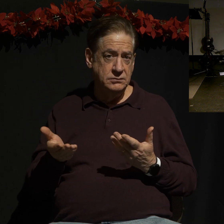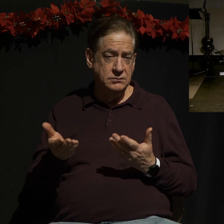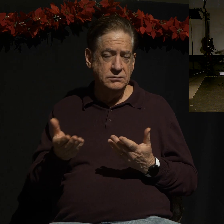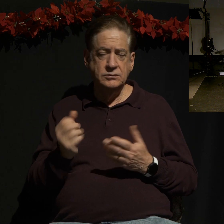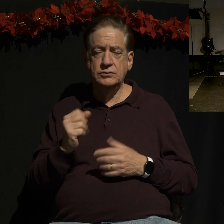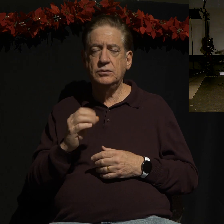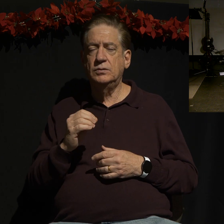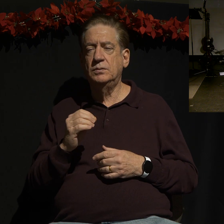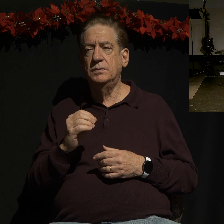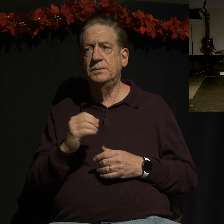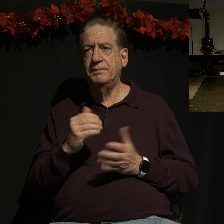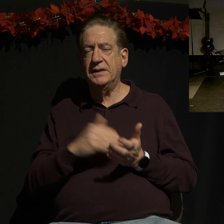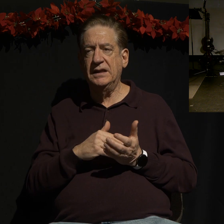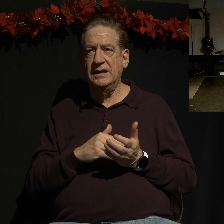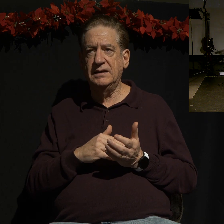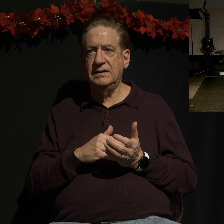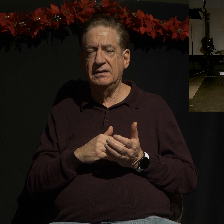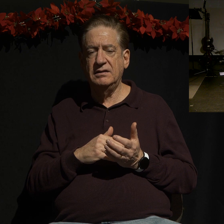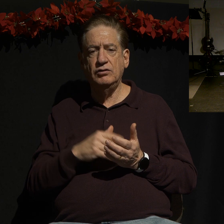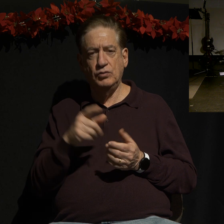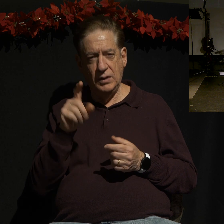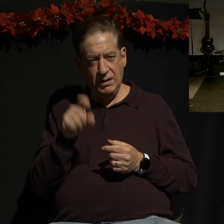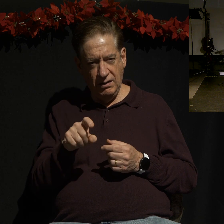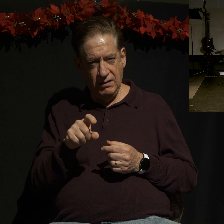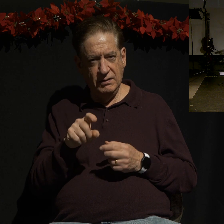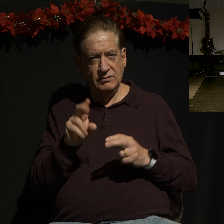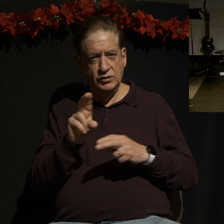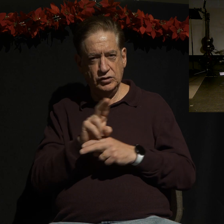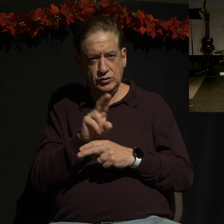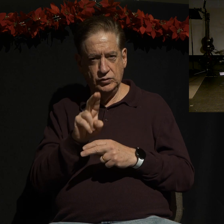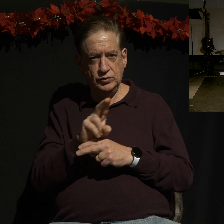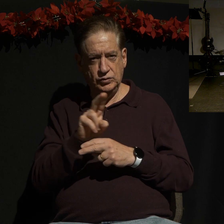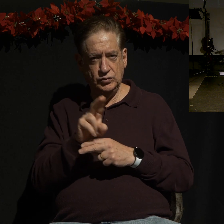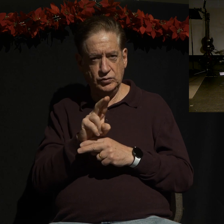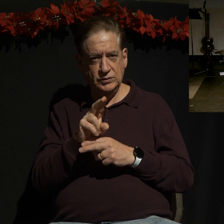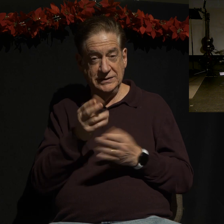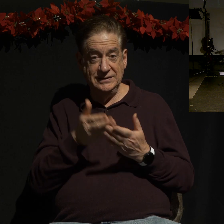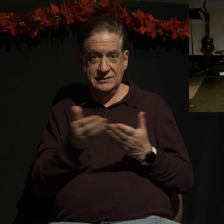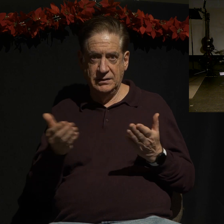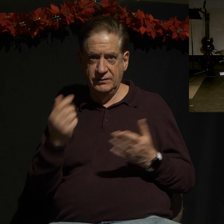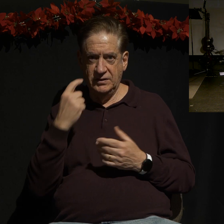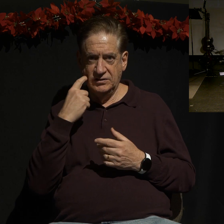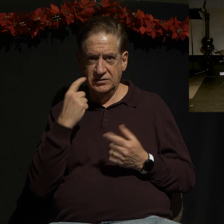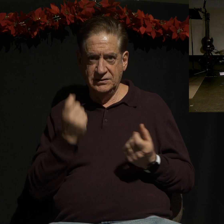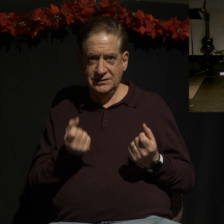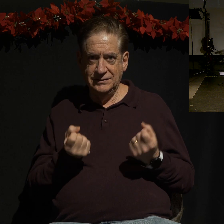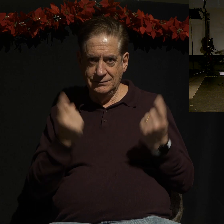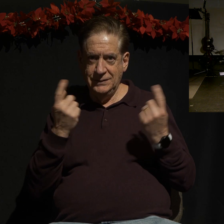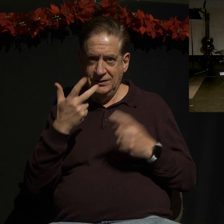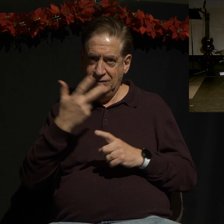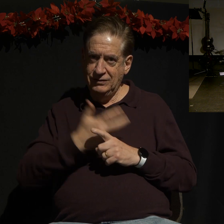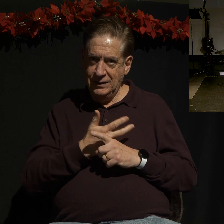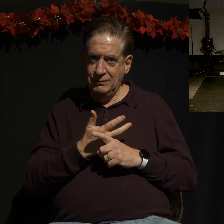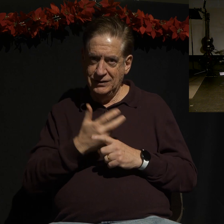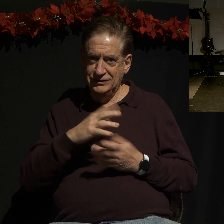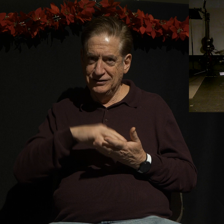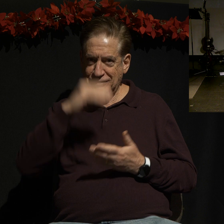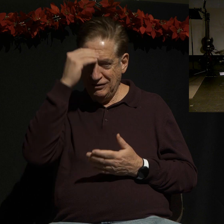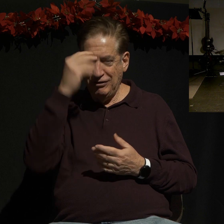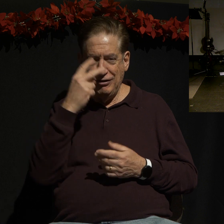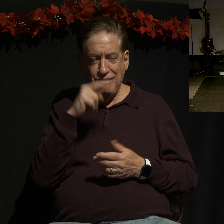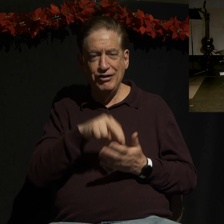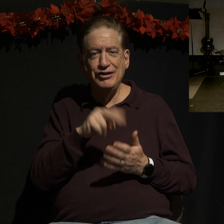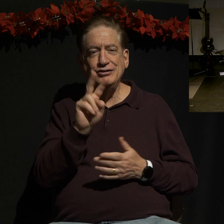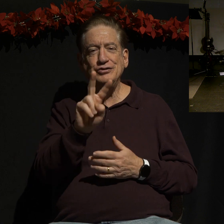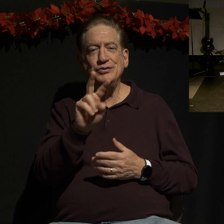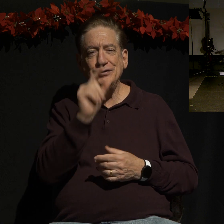again, gotta use this stuff that I just spent 3 months learning. So we're going to look at the two Greek words